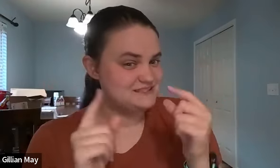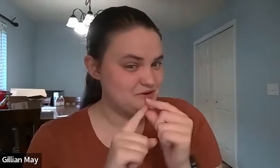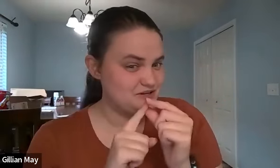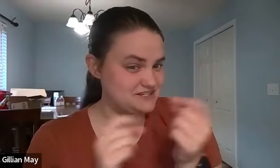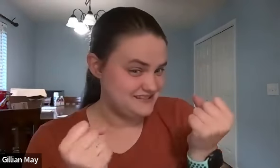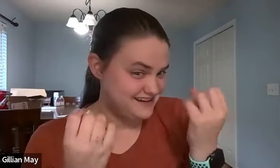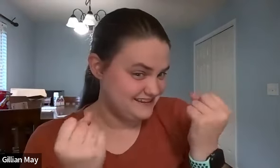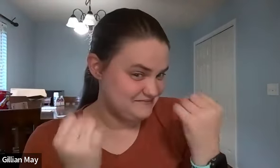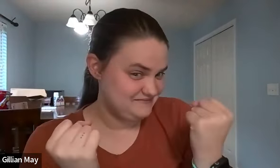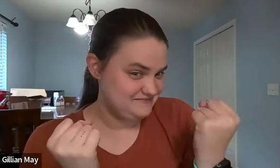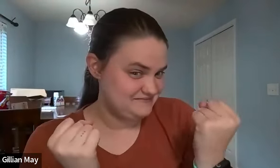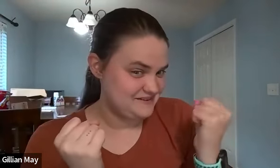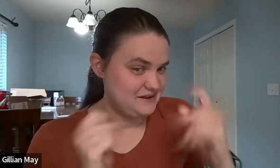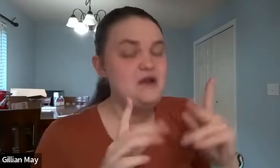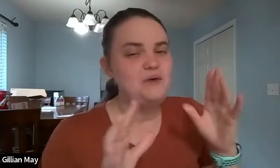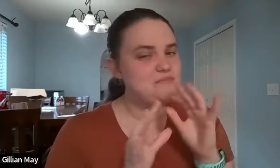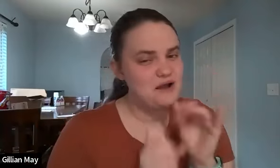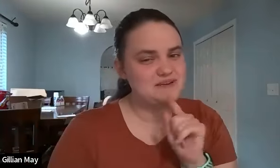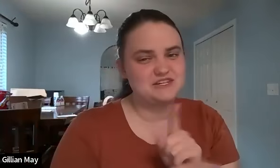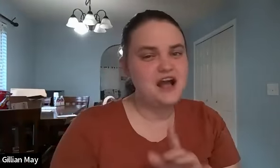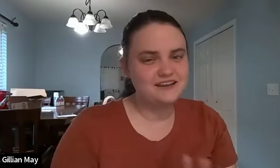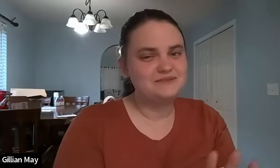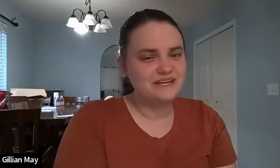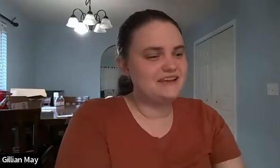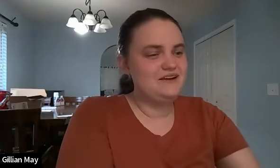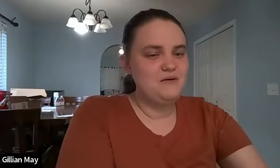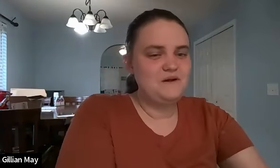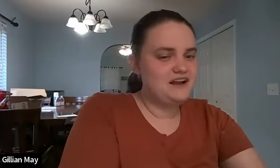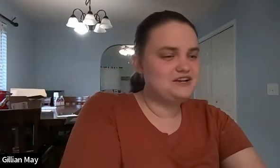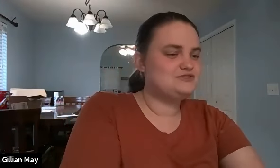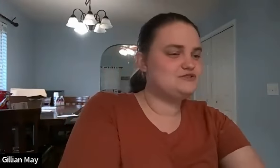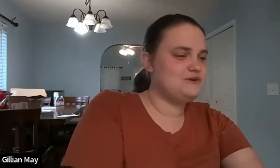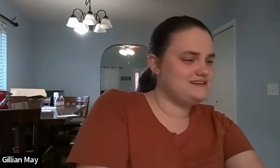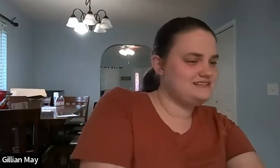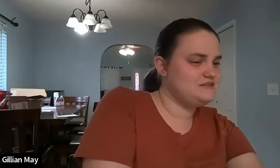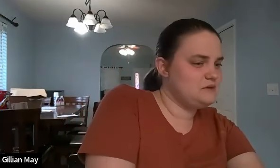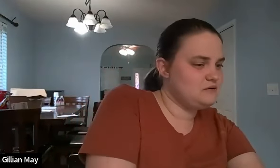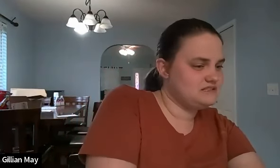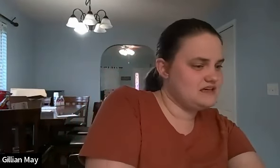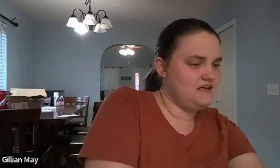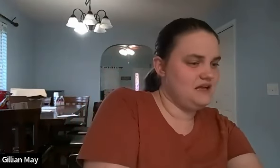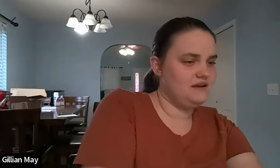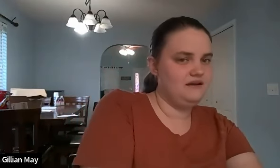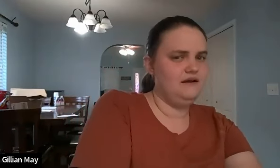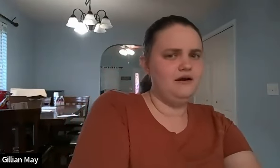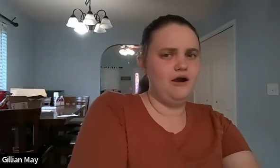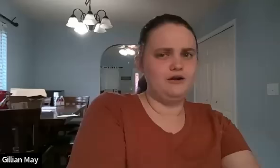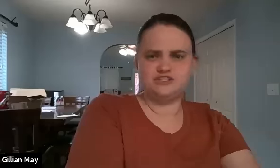some words and you signing them? Okay, I promise we're not gonna go so crazy in the big ones that like are just